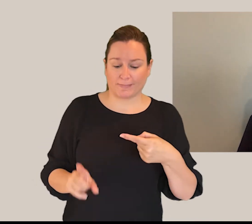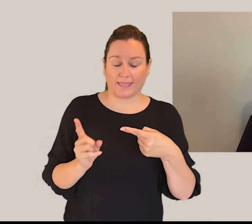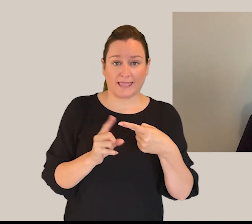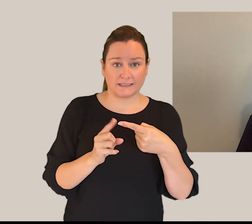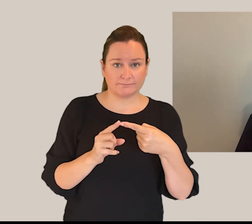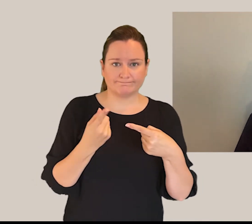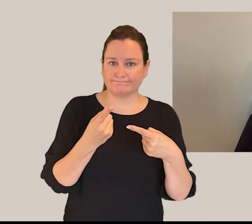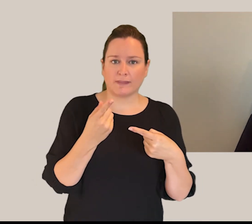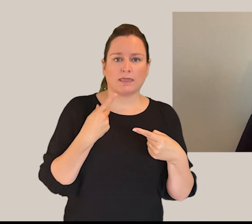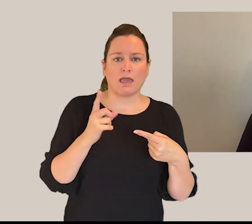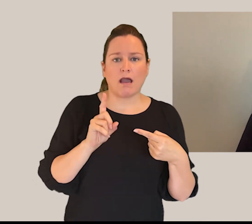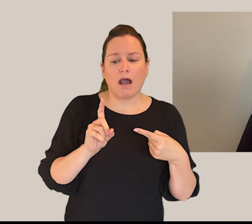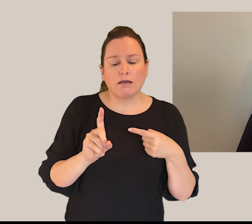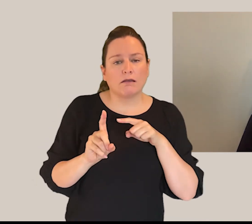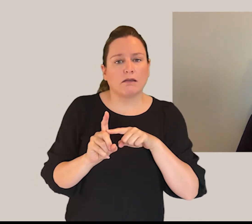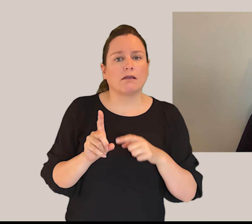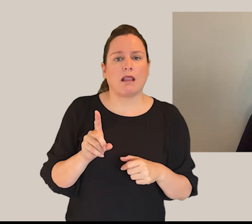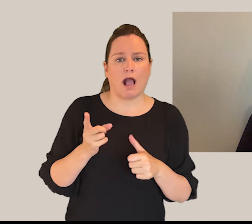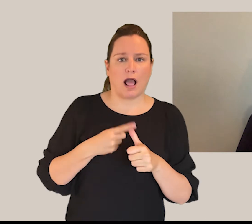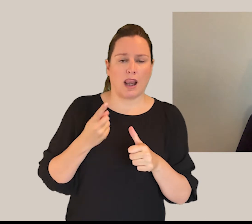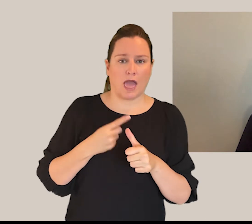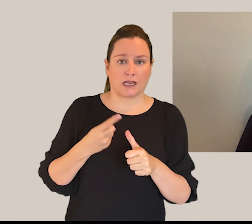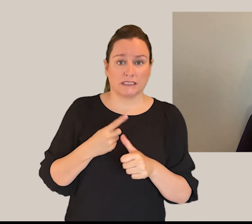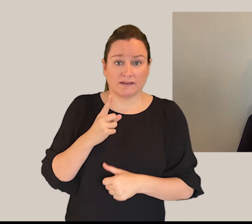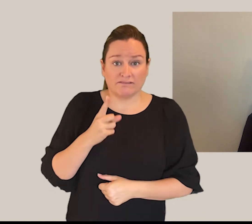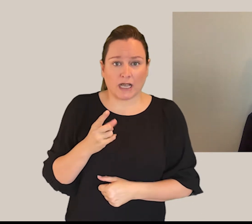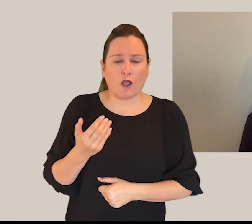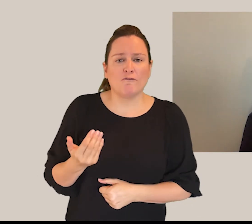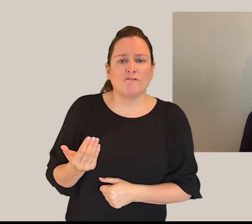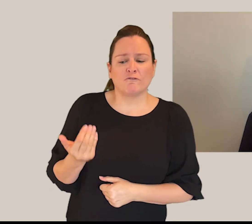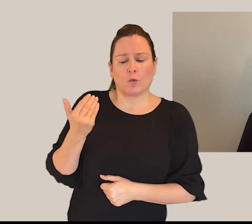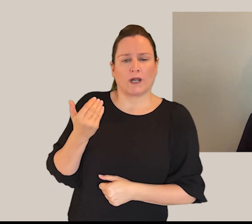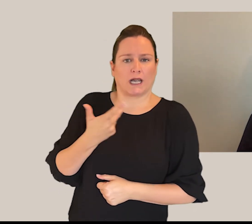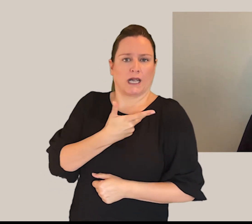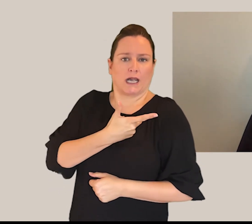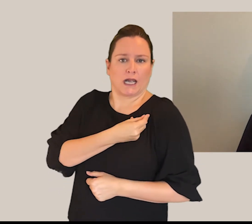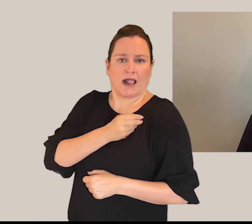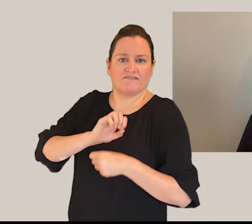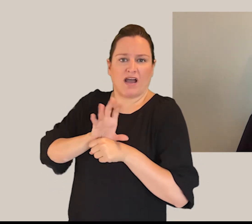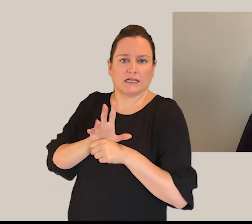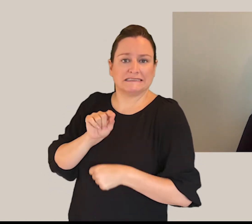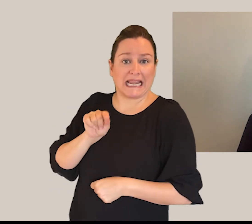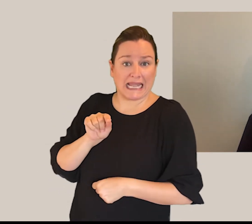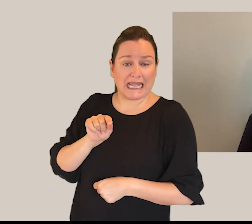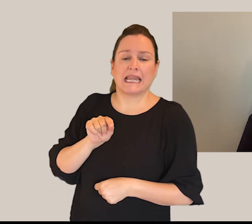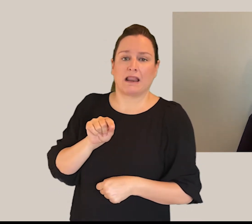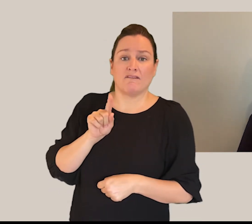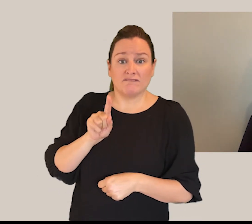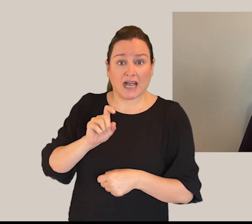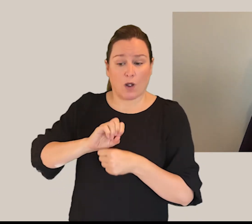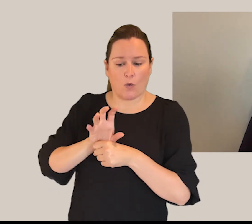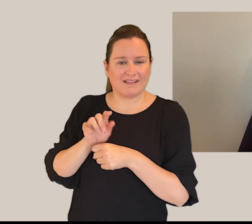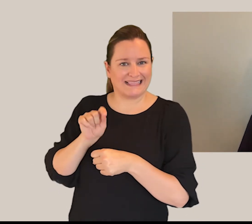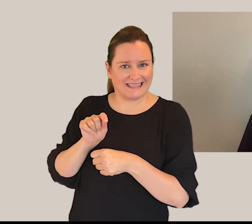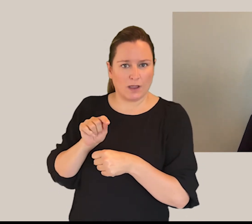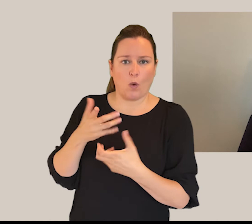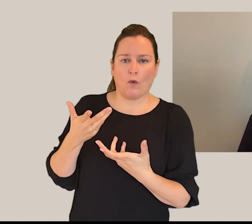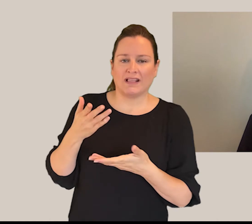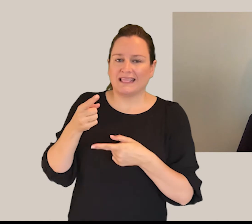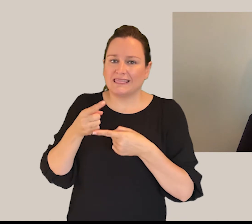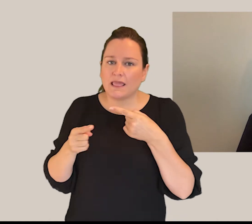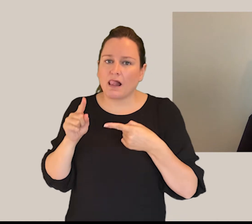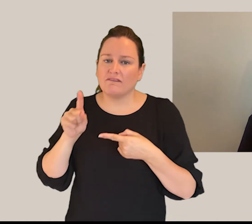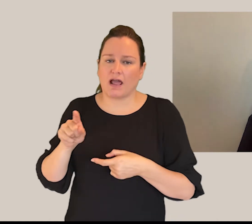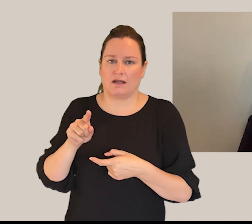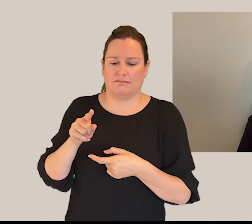number one, any severe allergic reaction to a previous COVID vaccine dose or component of a COVID vaccine,